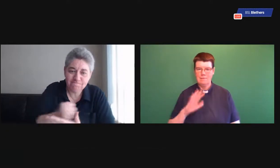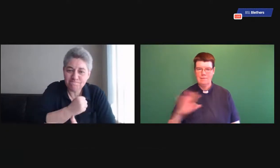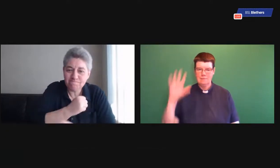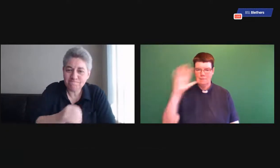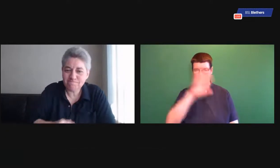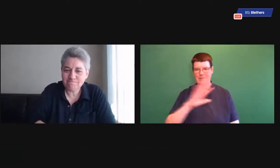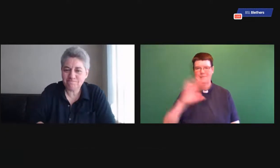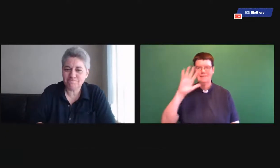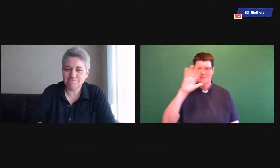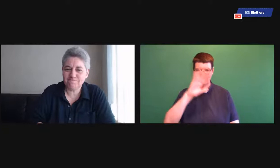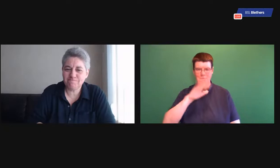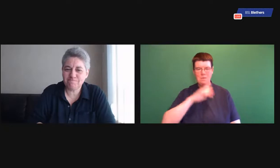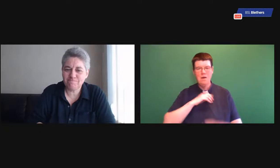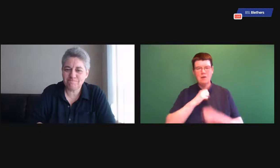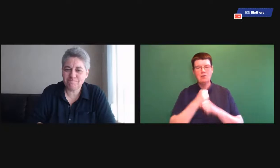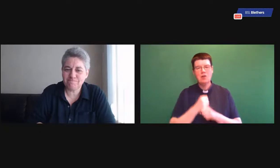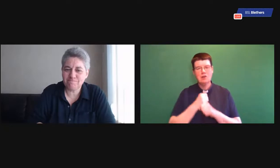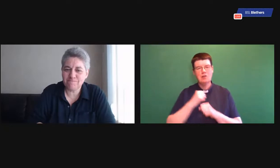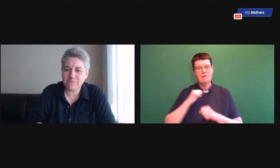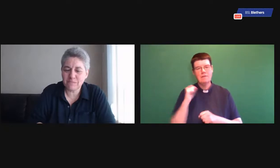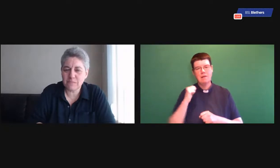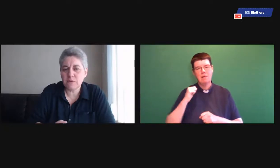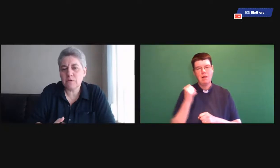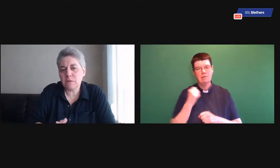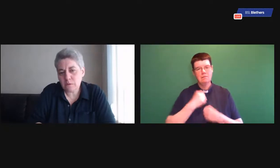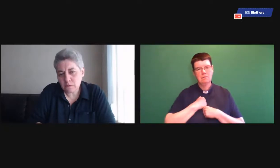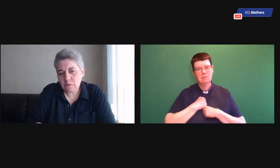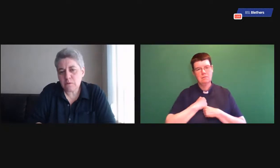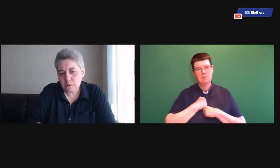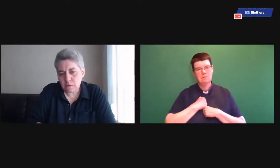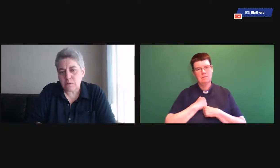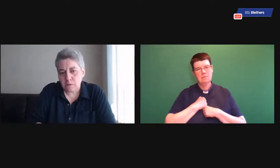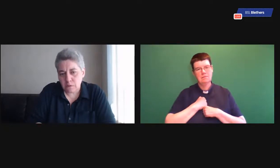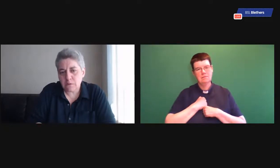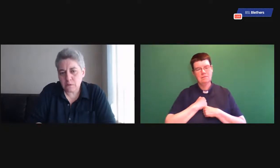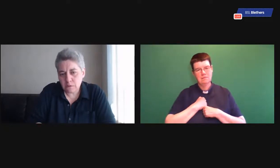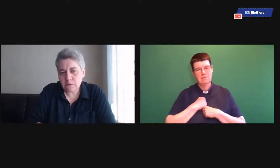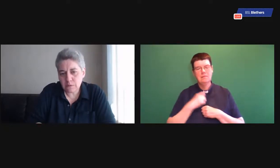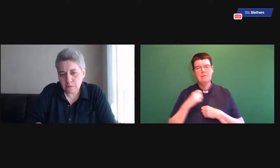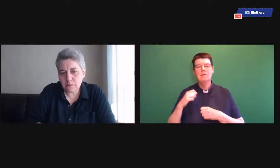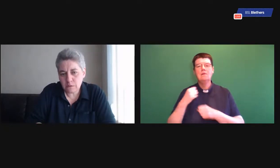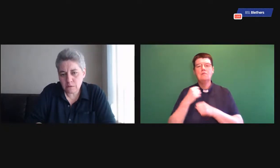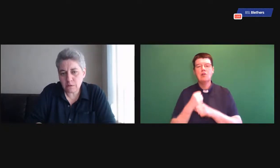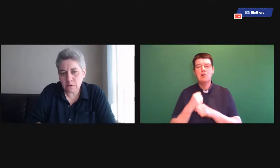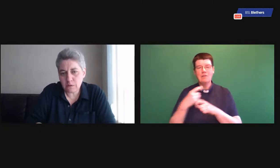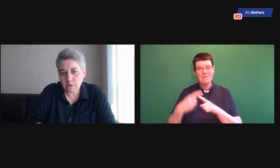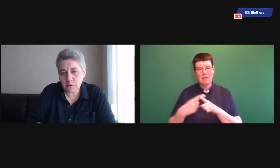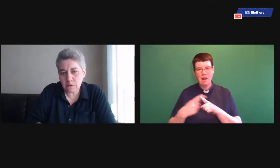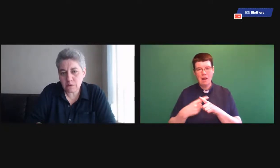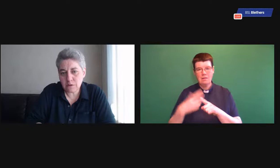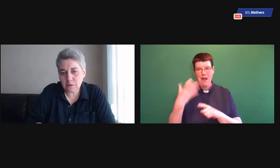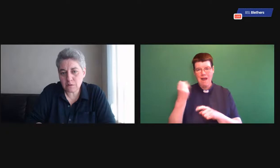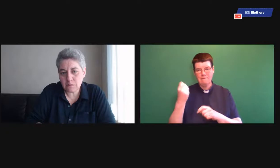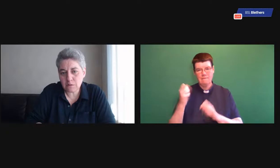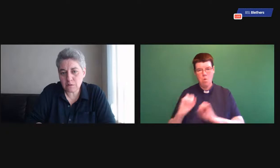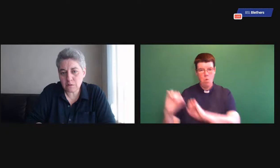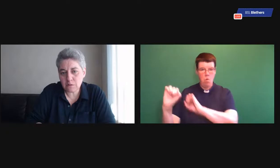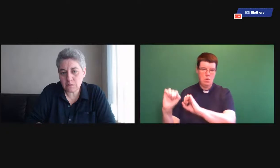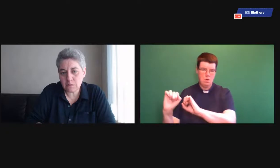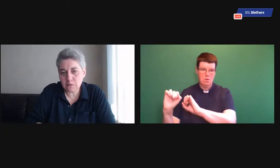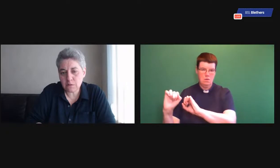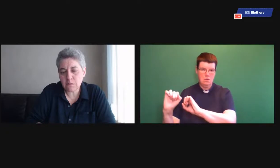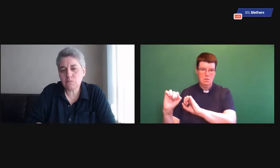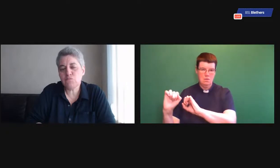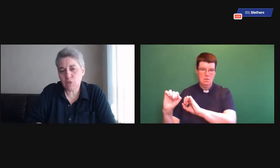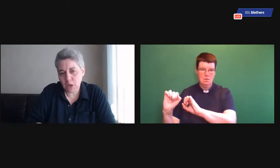sadly. Scotland only. It is, I have to. The Church of Scotland, that's the church I belong to. The Church